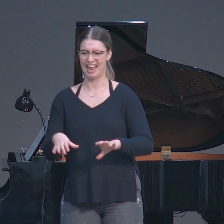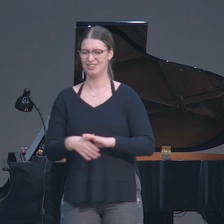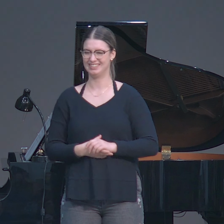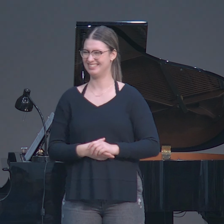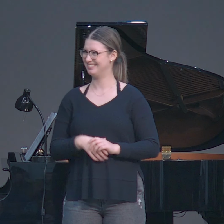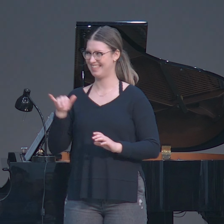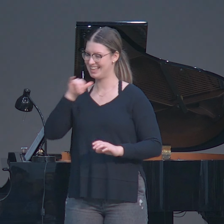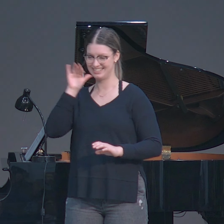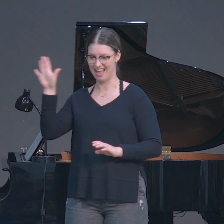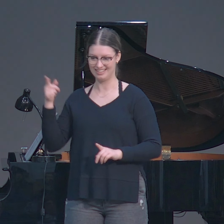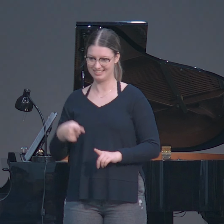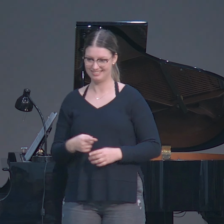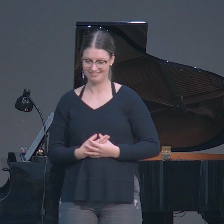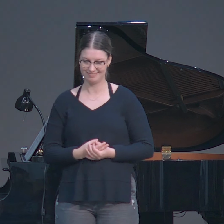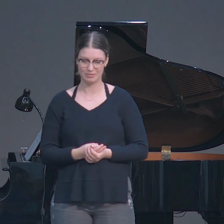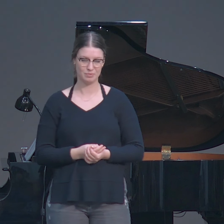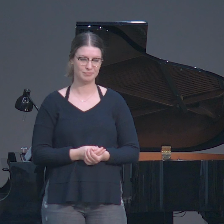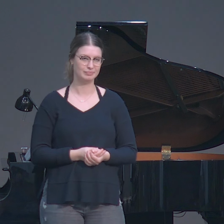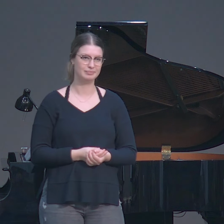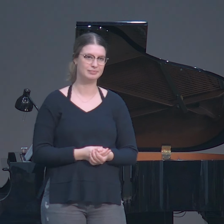actions.